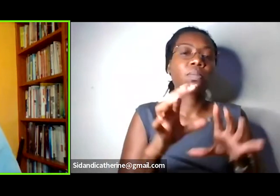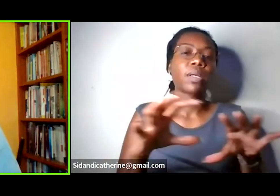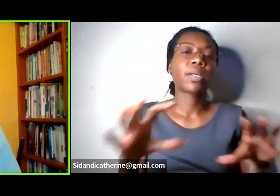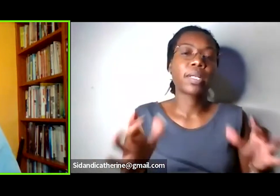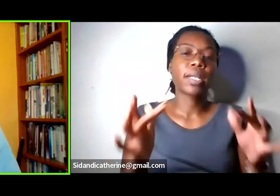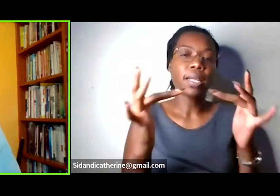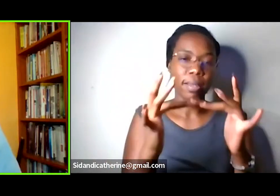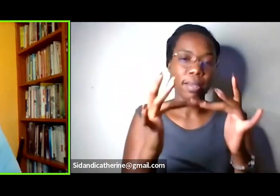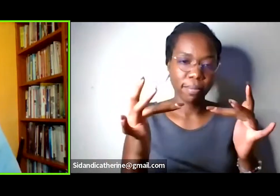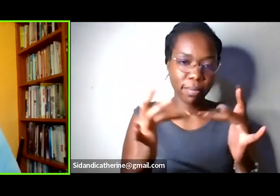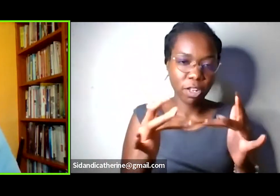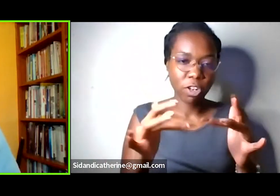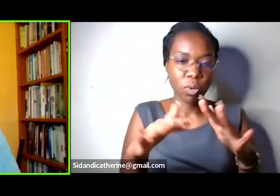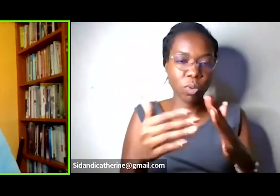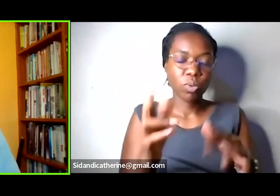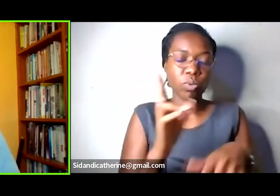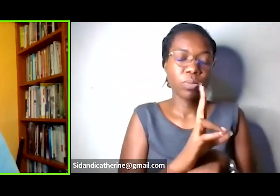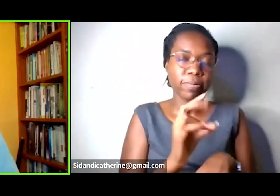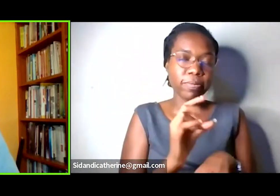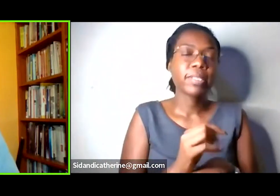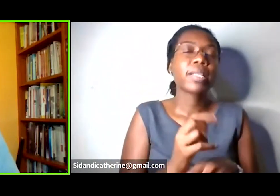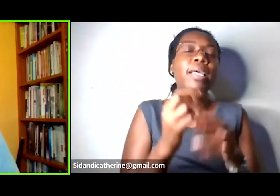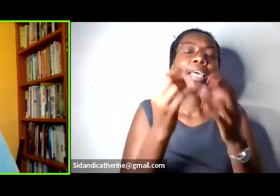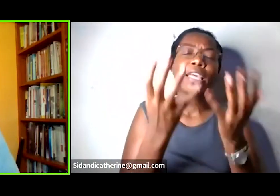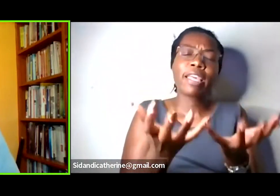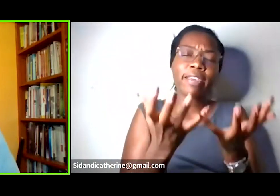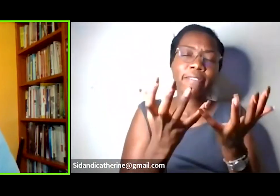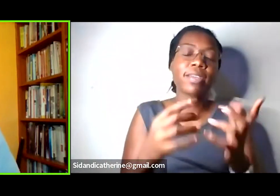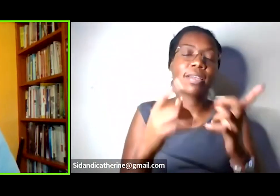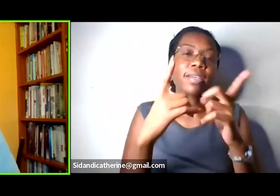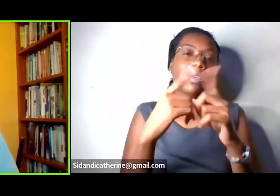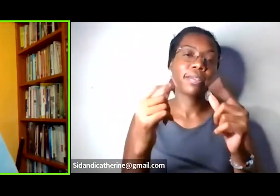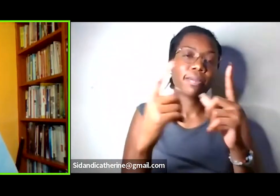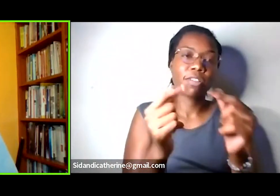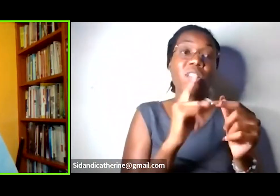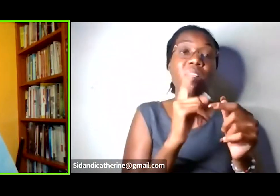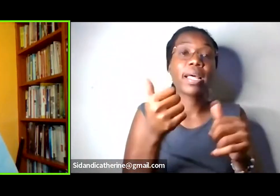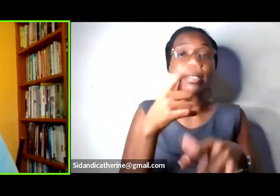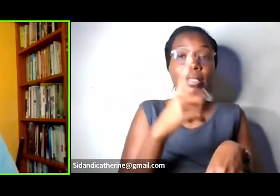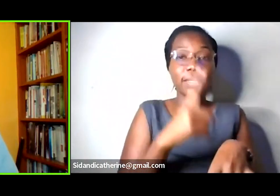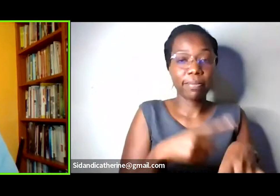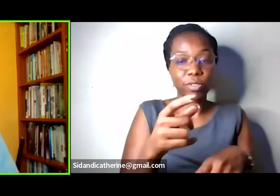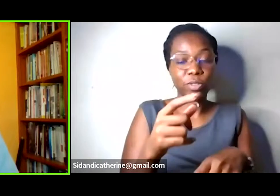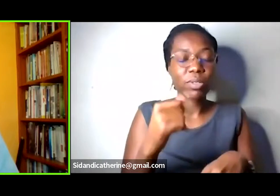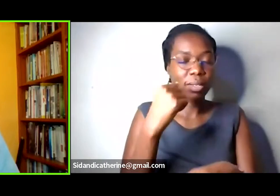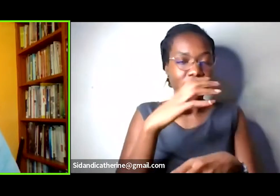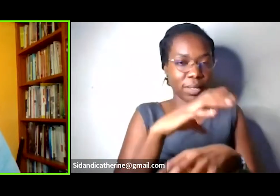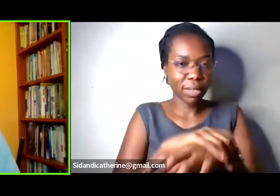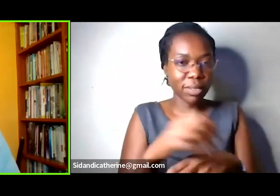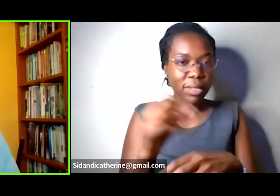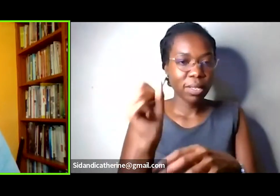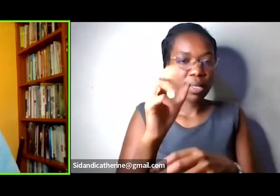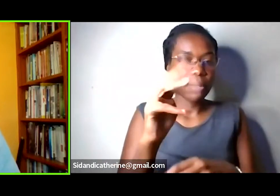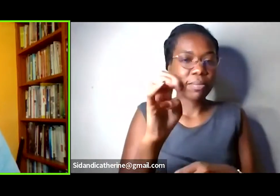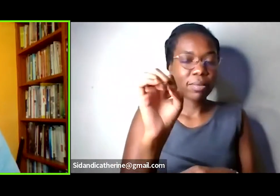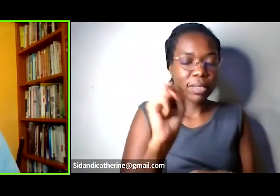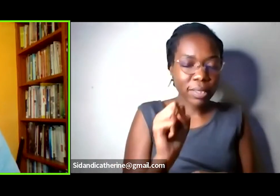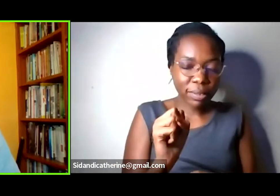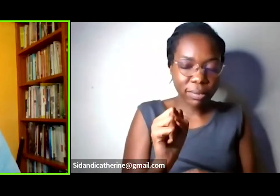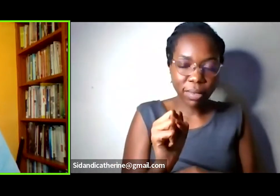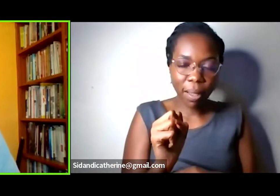switch off. Just checking on the comments here. Checking on the comments here. I'm loving what